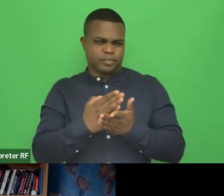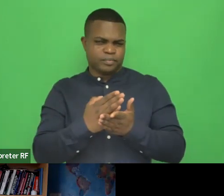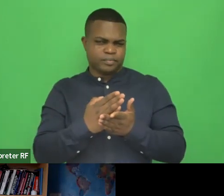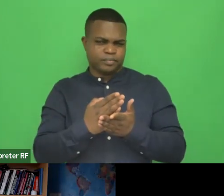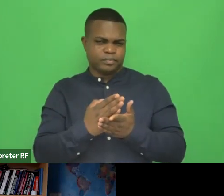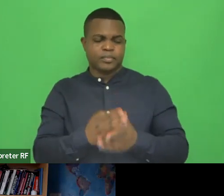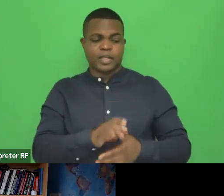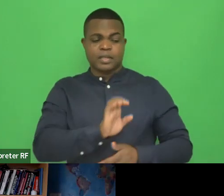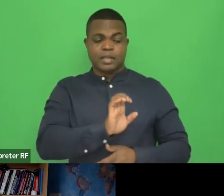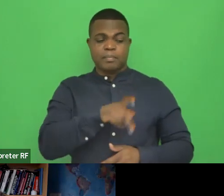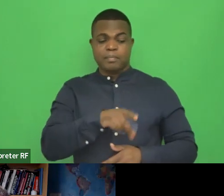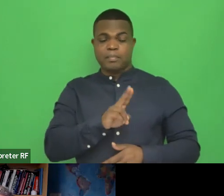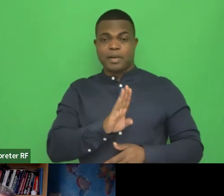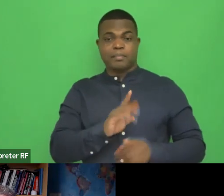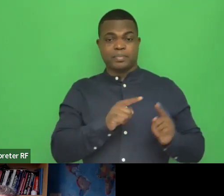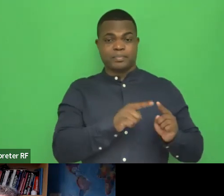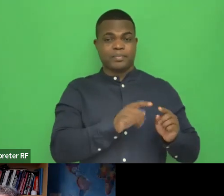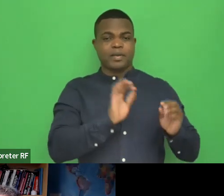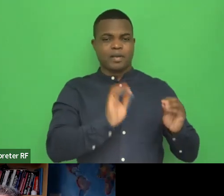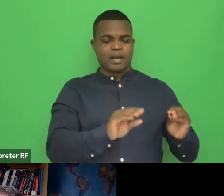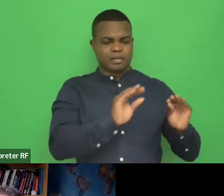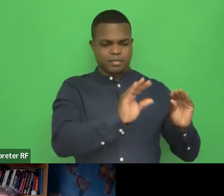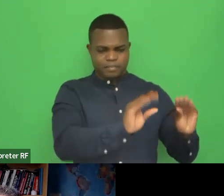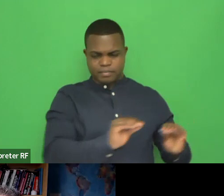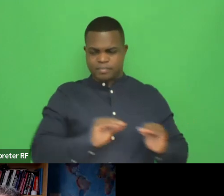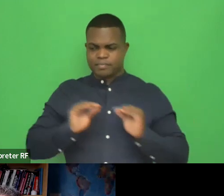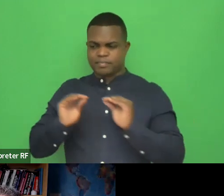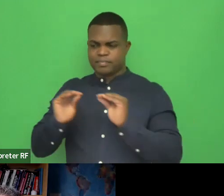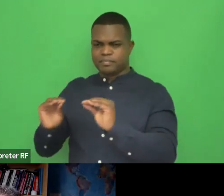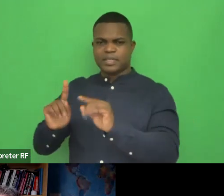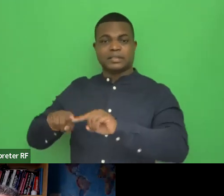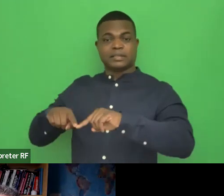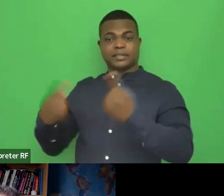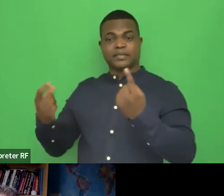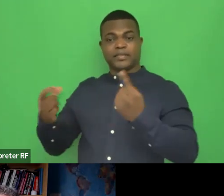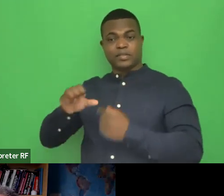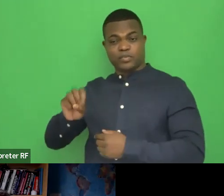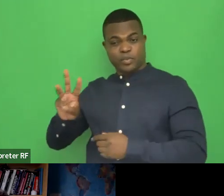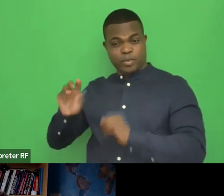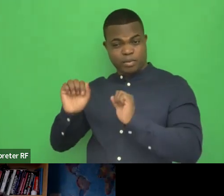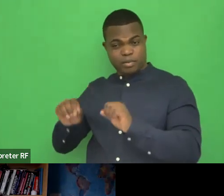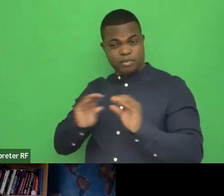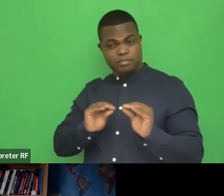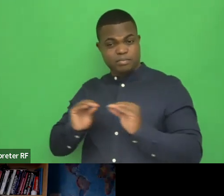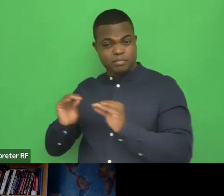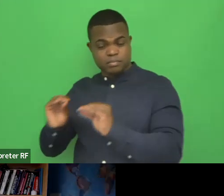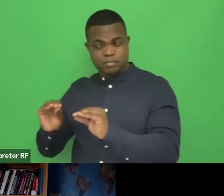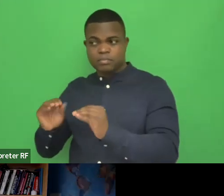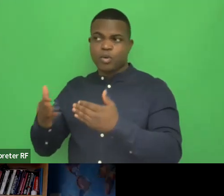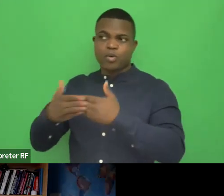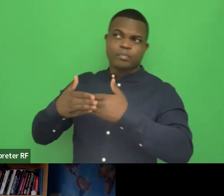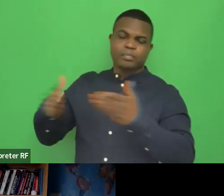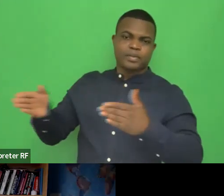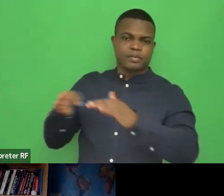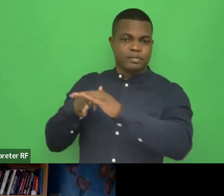open source software. Yep. Is there any other, Richard, that you can export to? Oh, there are